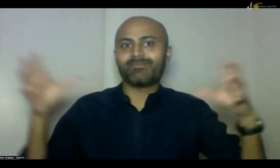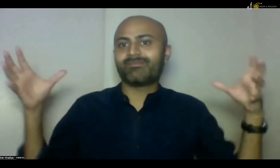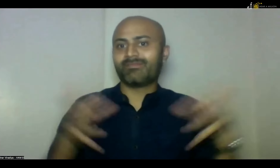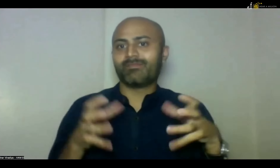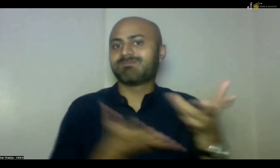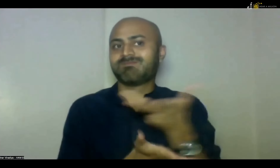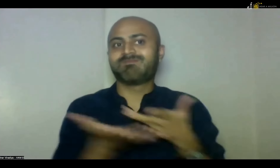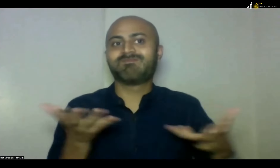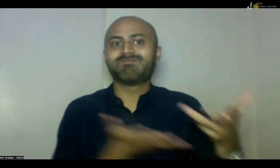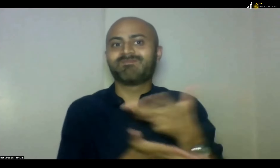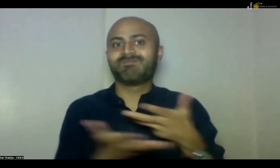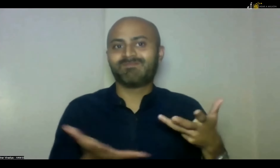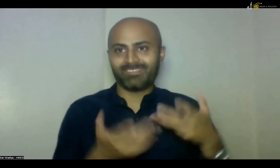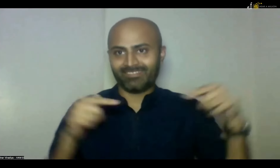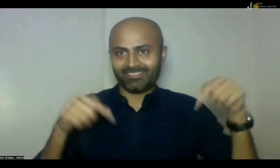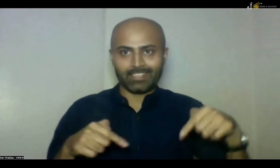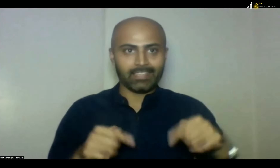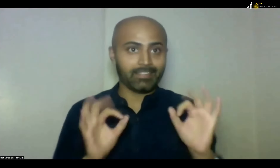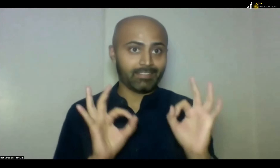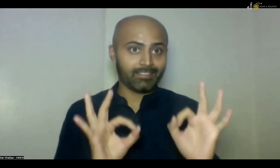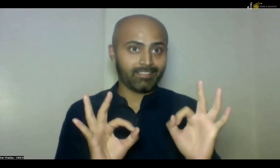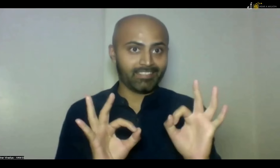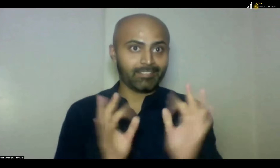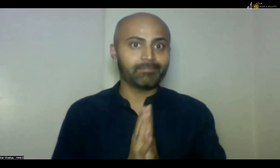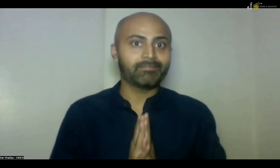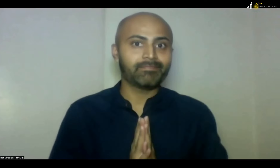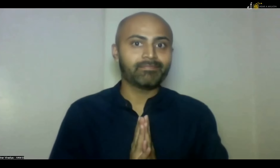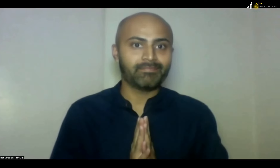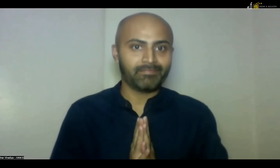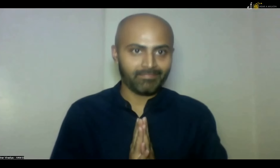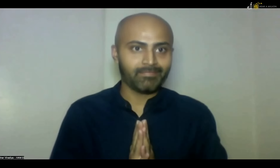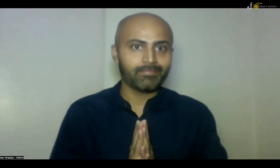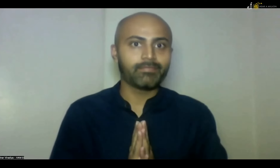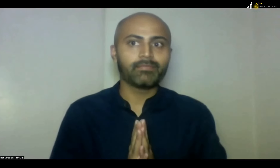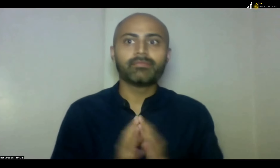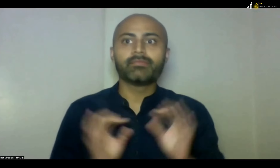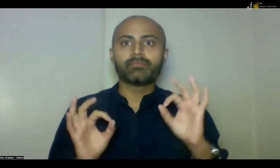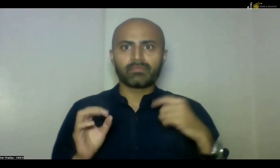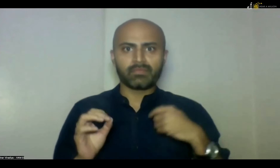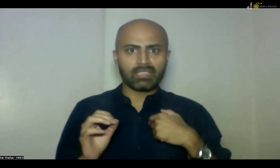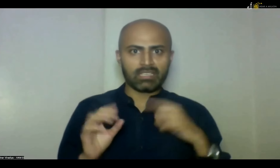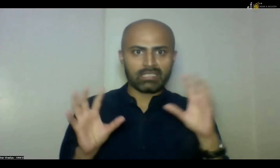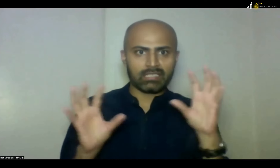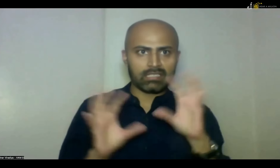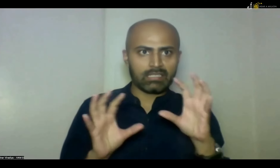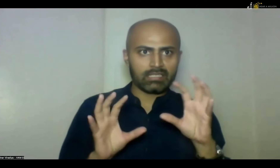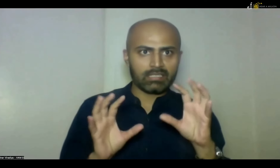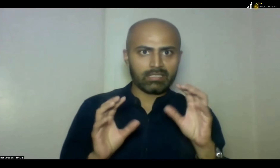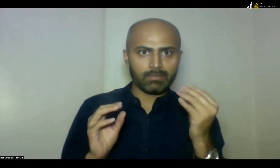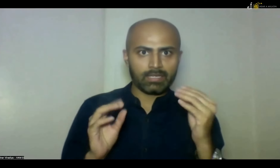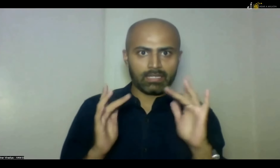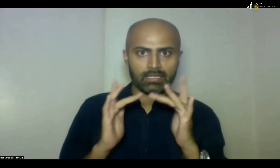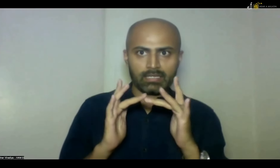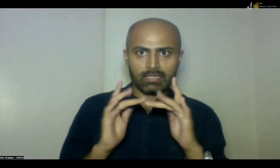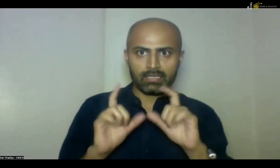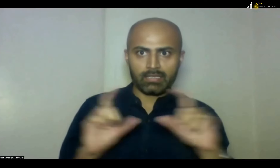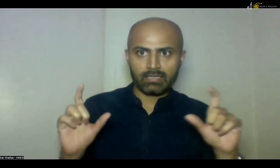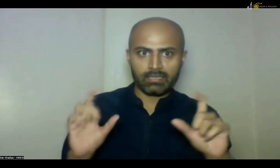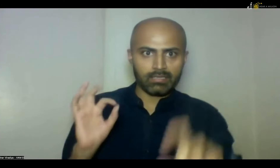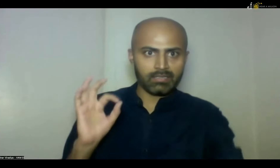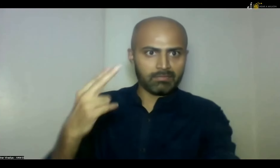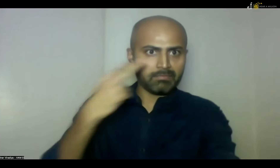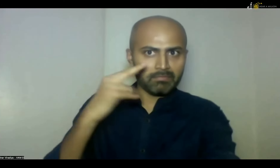means, like where we will be discussing throughout our own ideas and thoughts. So this is a platform where we will be discussing.